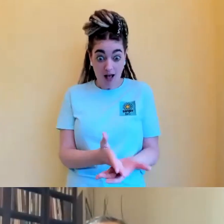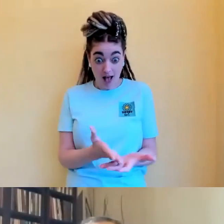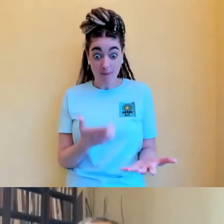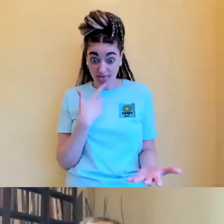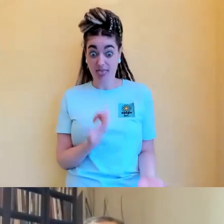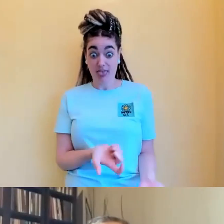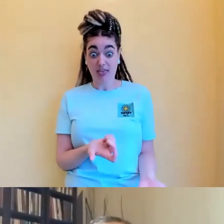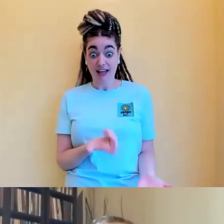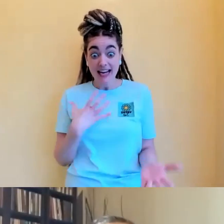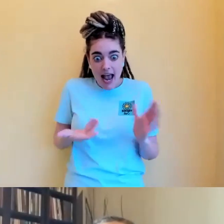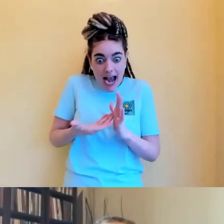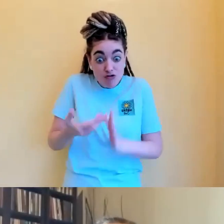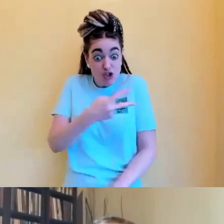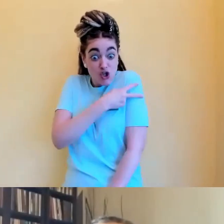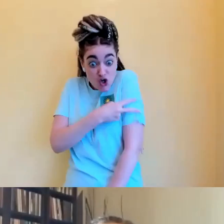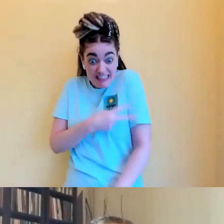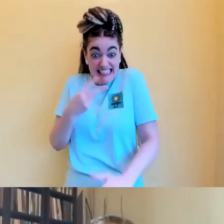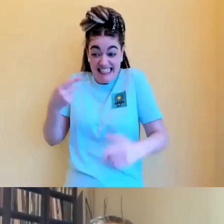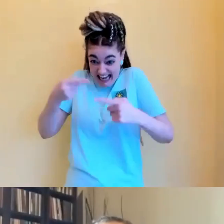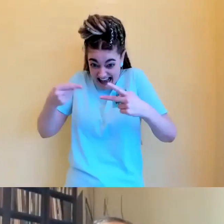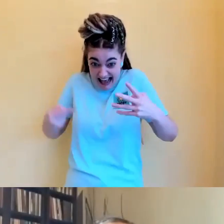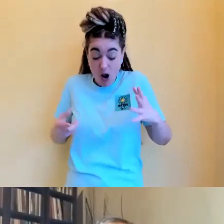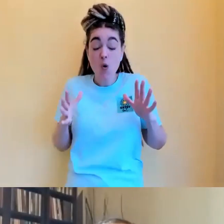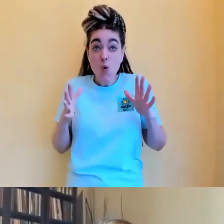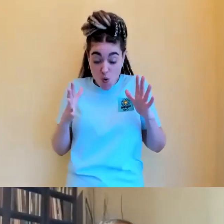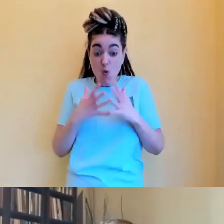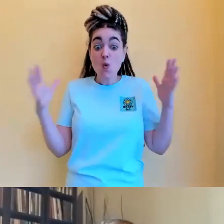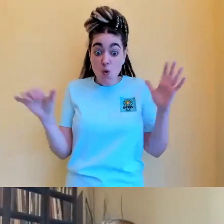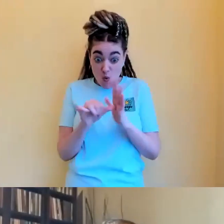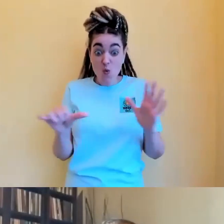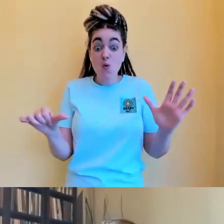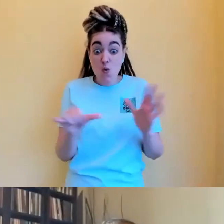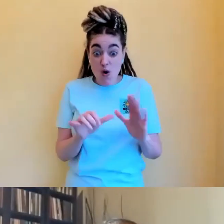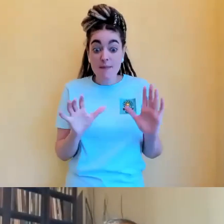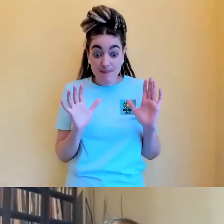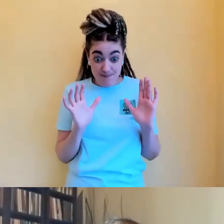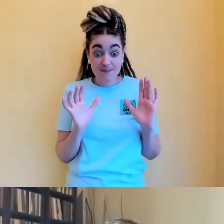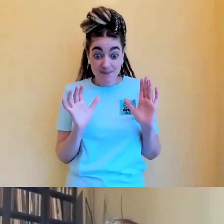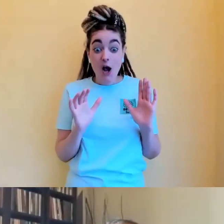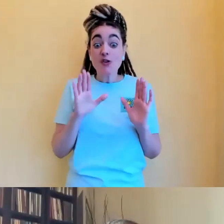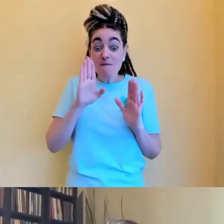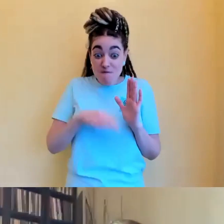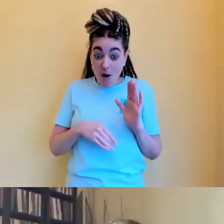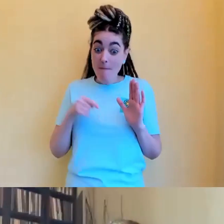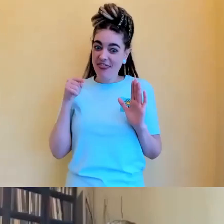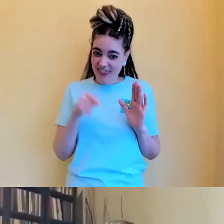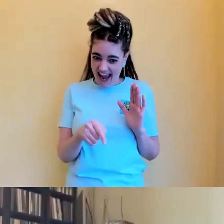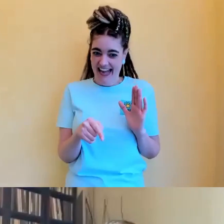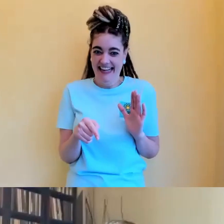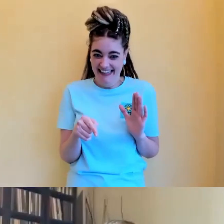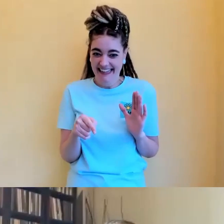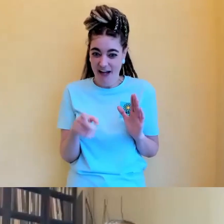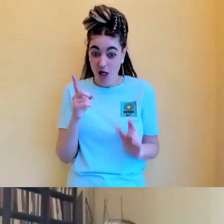extra security, and it was an odd one. So since then, I think I've, for those reasons, but also because it feels more and